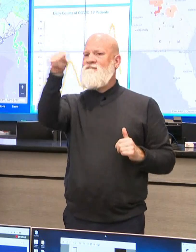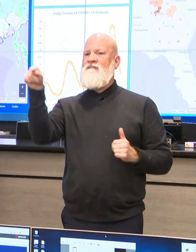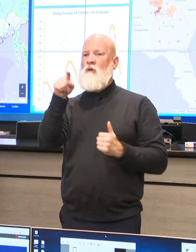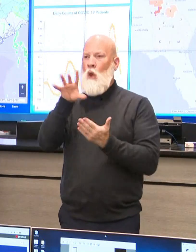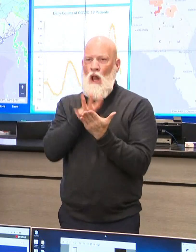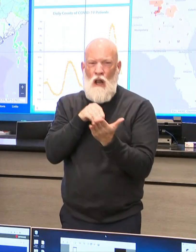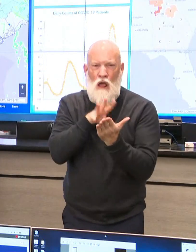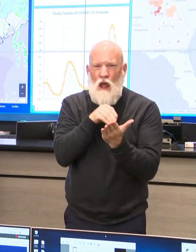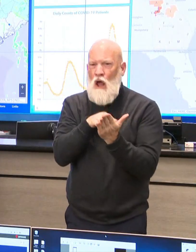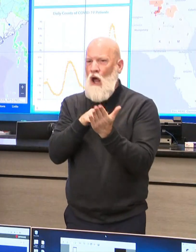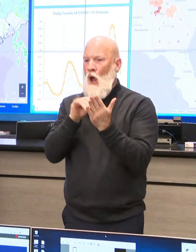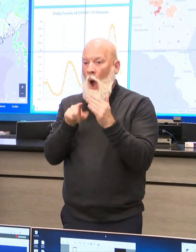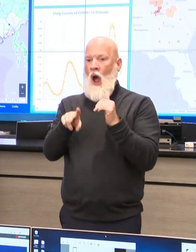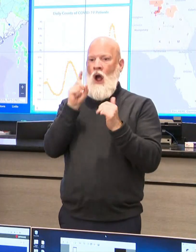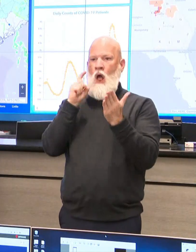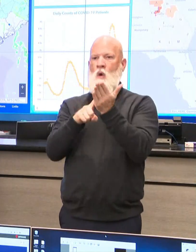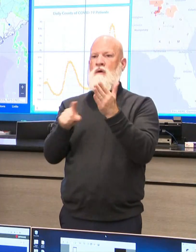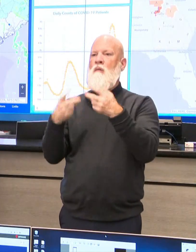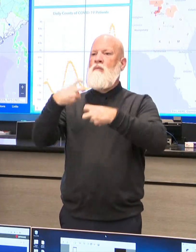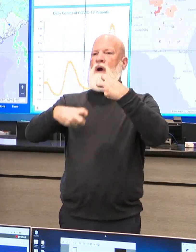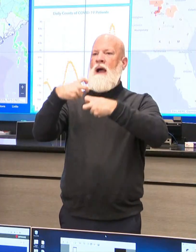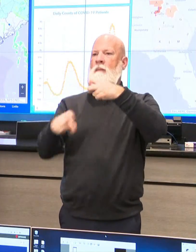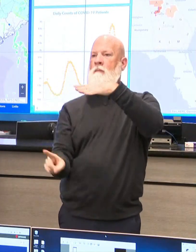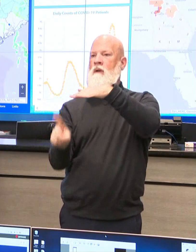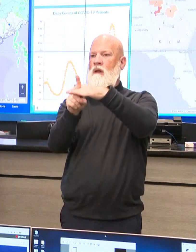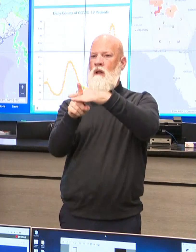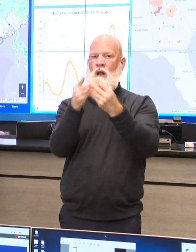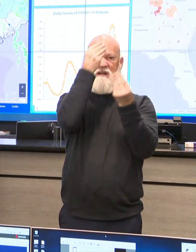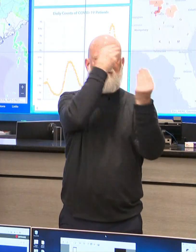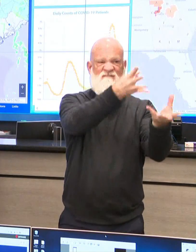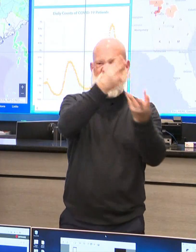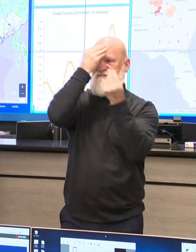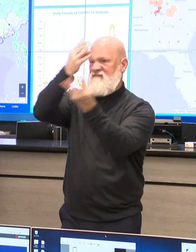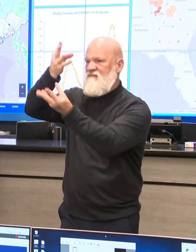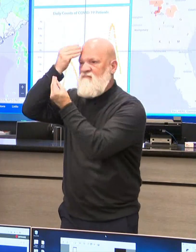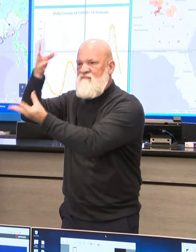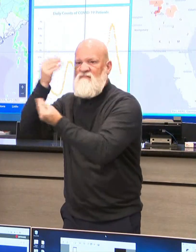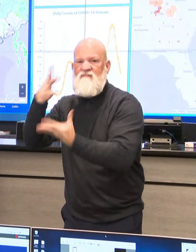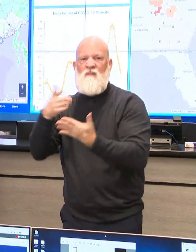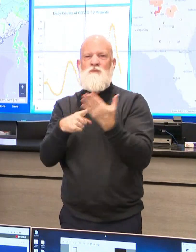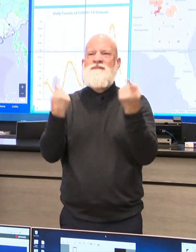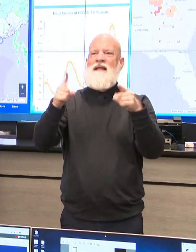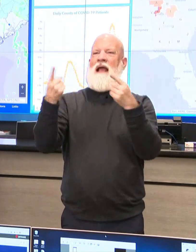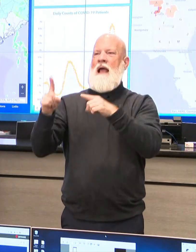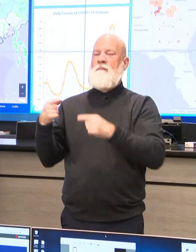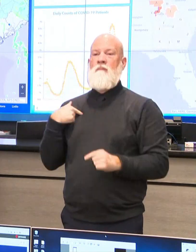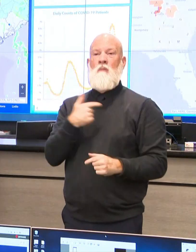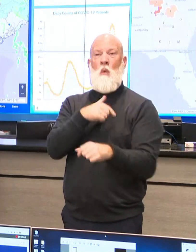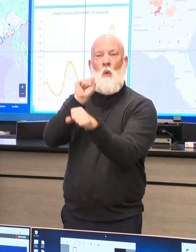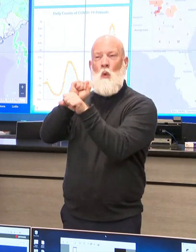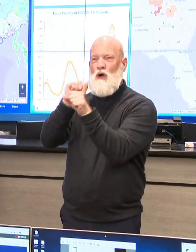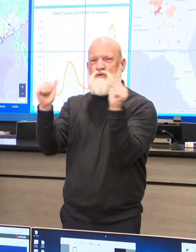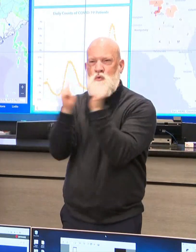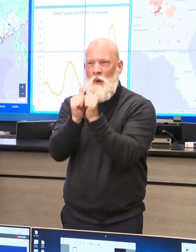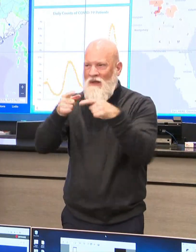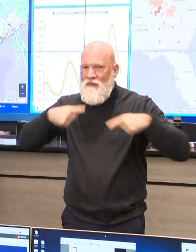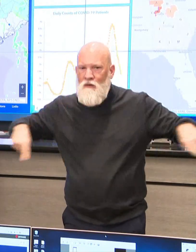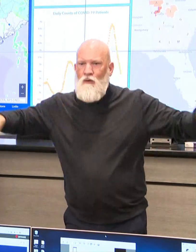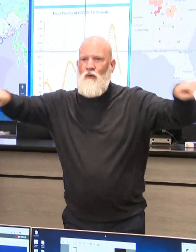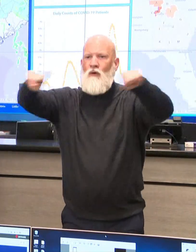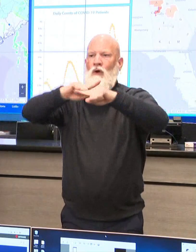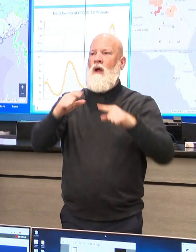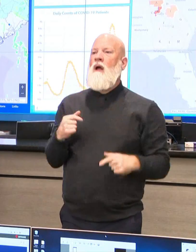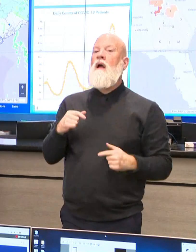our teams are out there on the ground identifying anything that we might encounter. A long time ago I was told practice doesn't